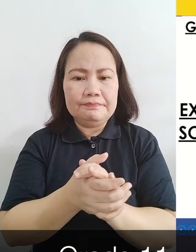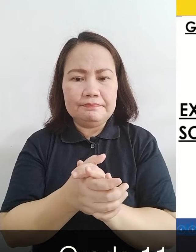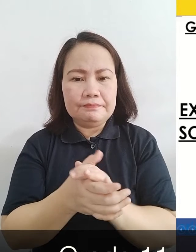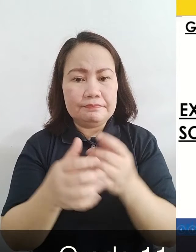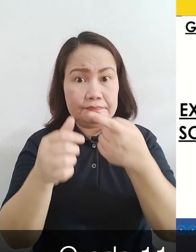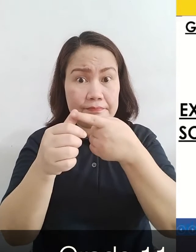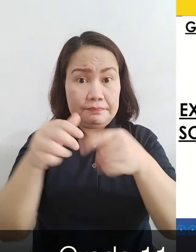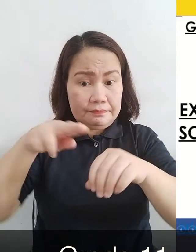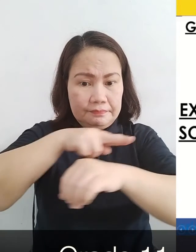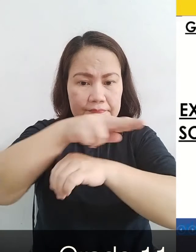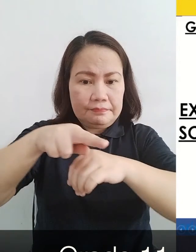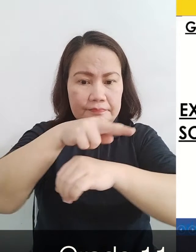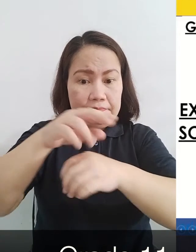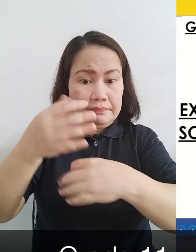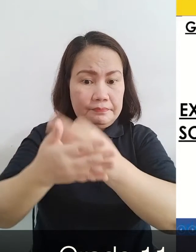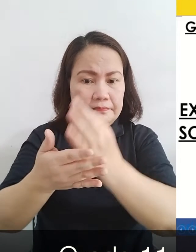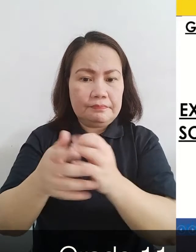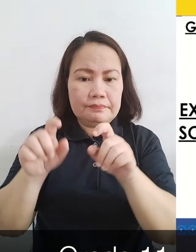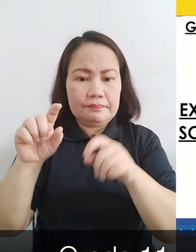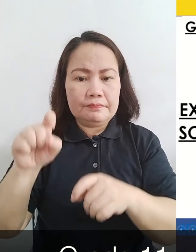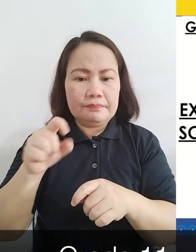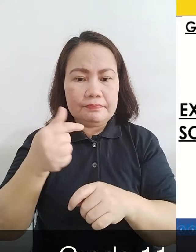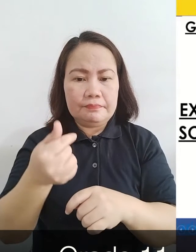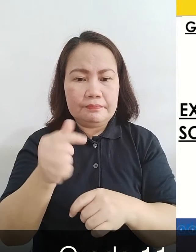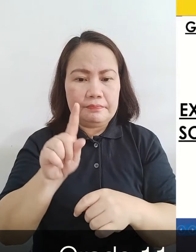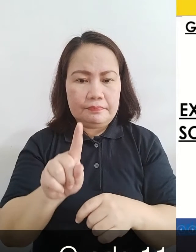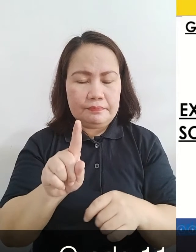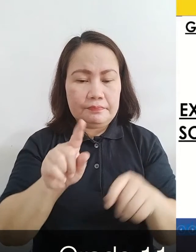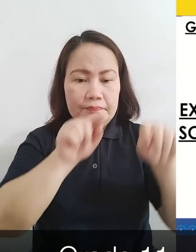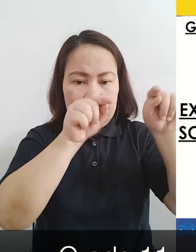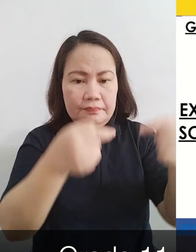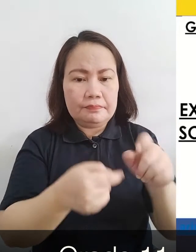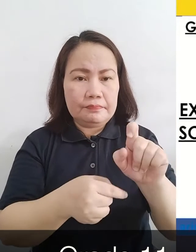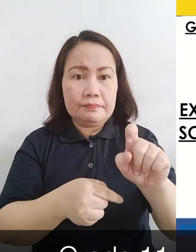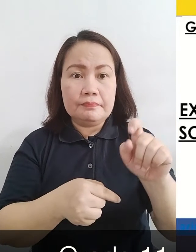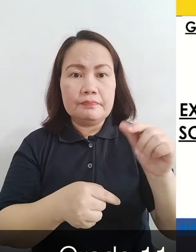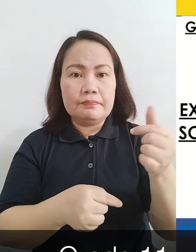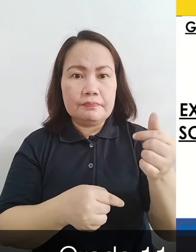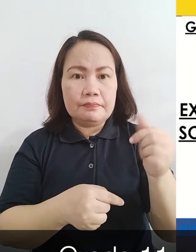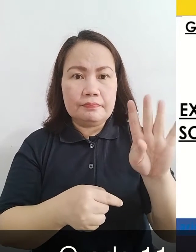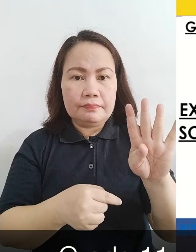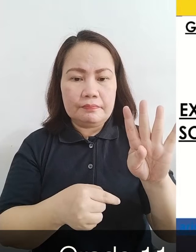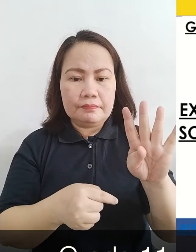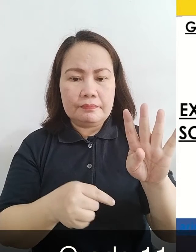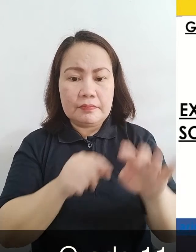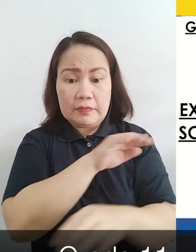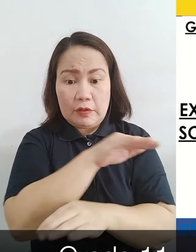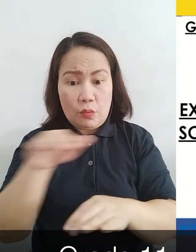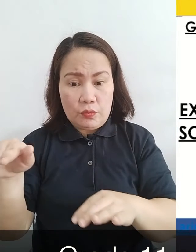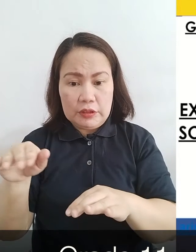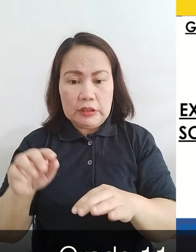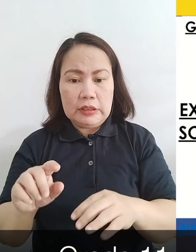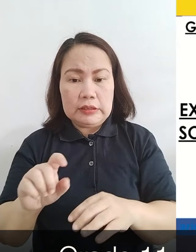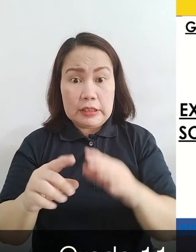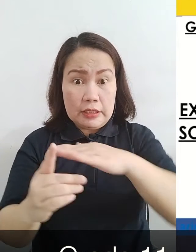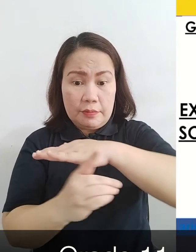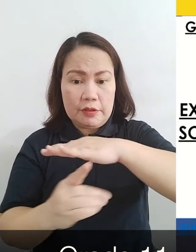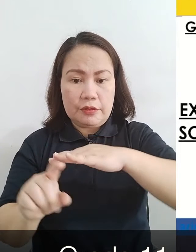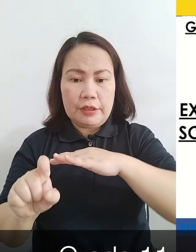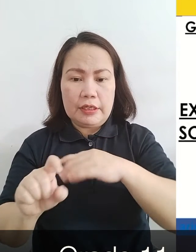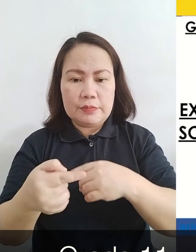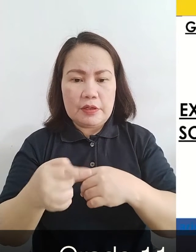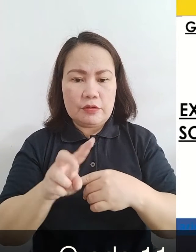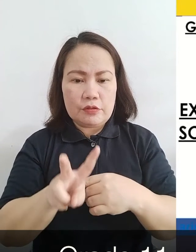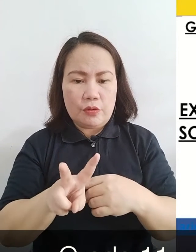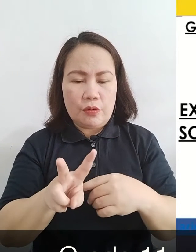So malinaw na pwede tayo mag-cancel dyan. So cancellation, x plus 4,